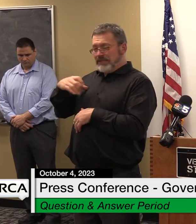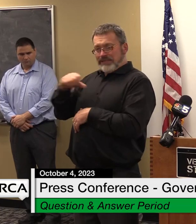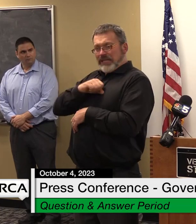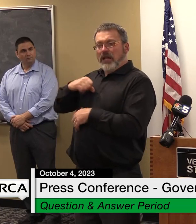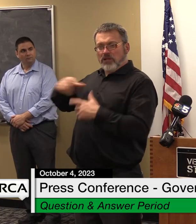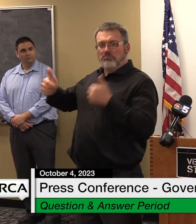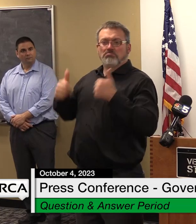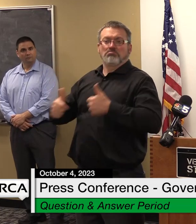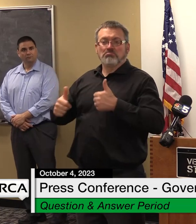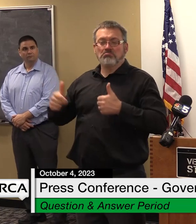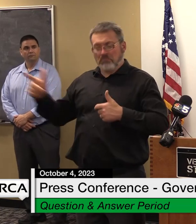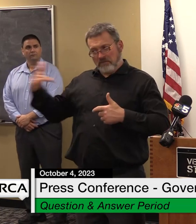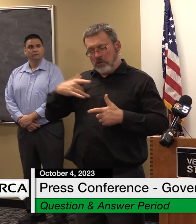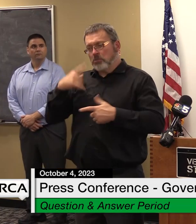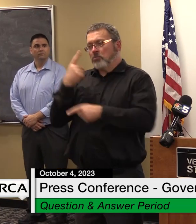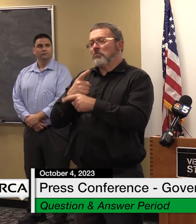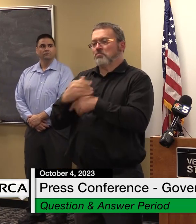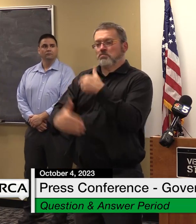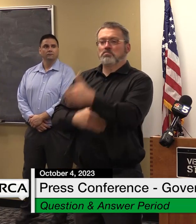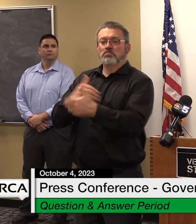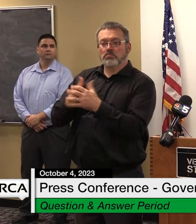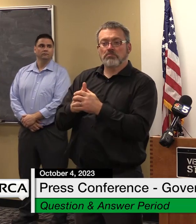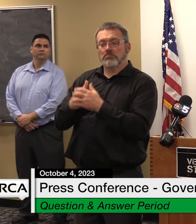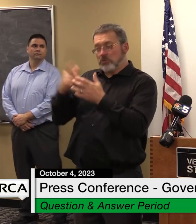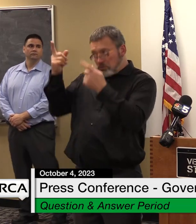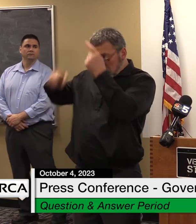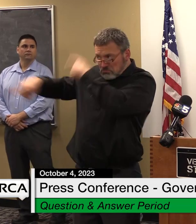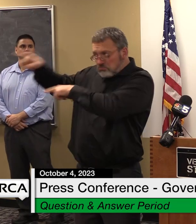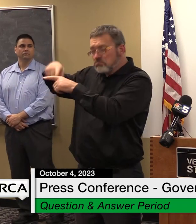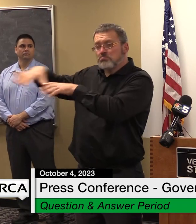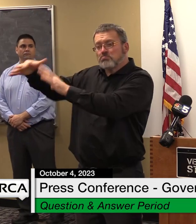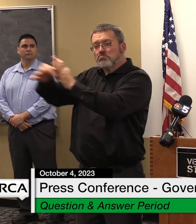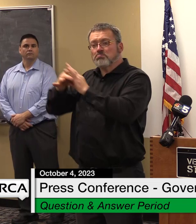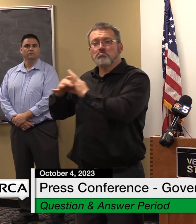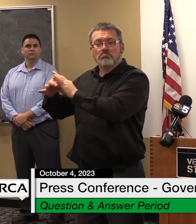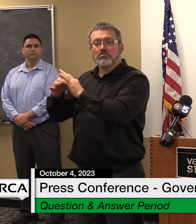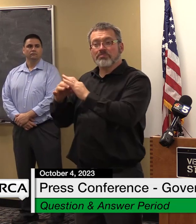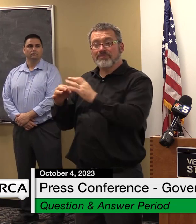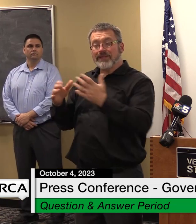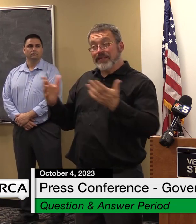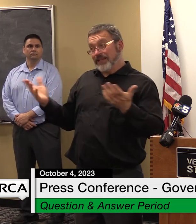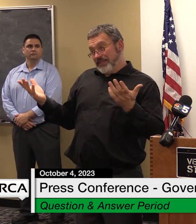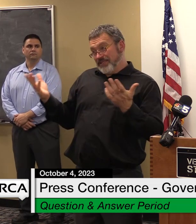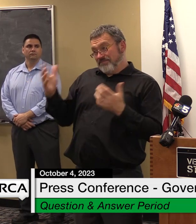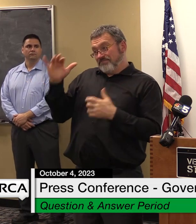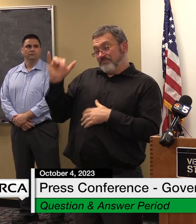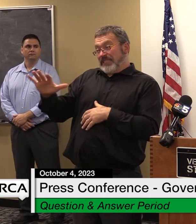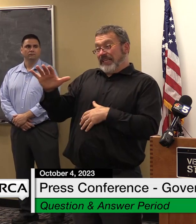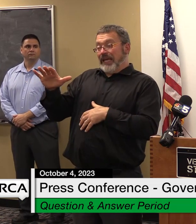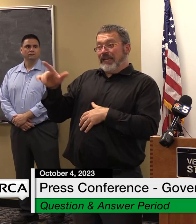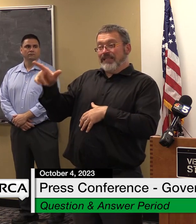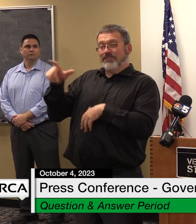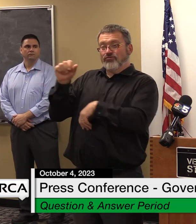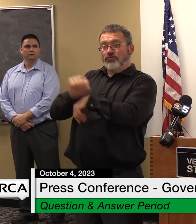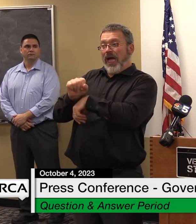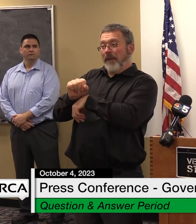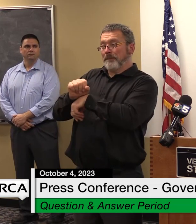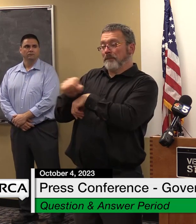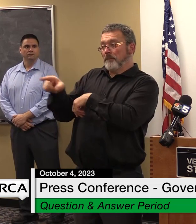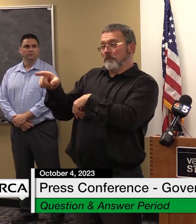thing in reaching a deal. Cost him his speakership, but that's what we all have to